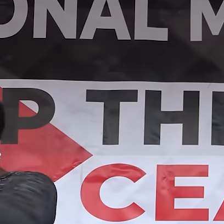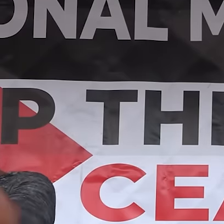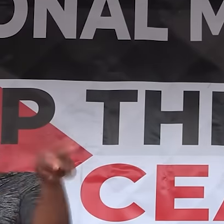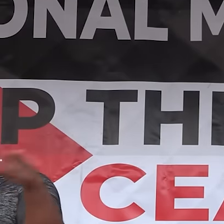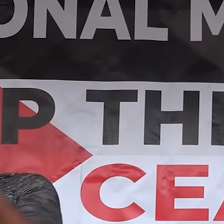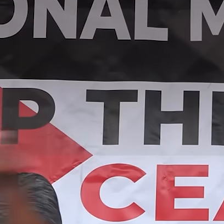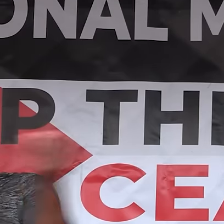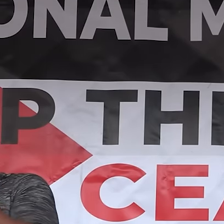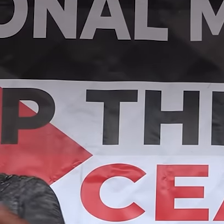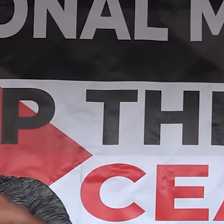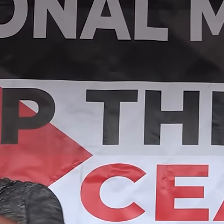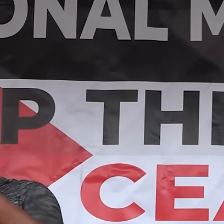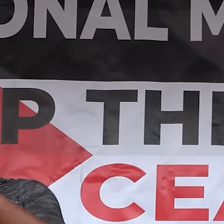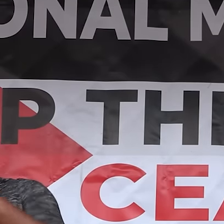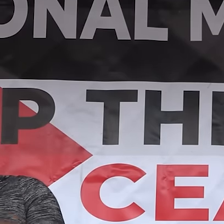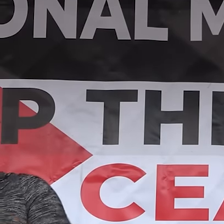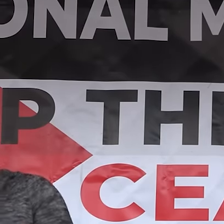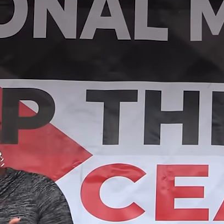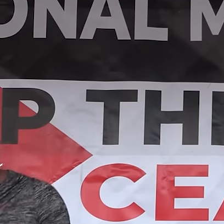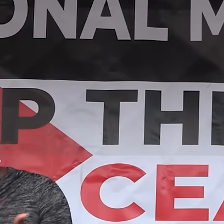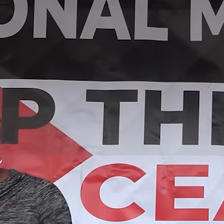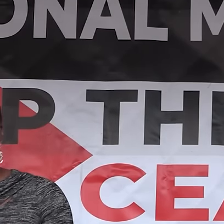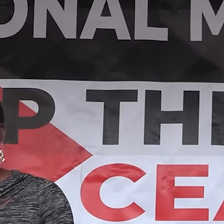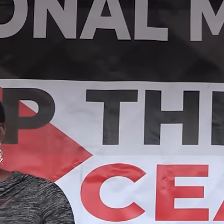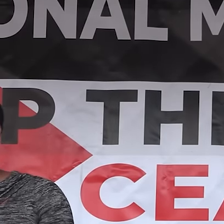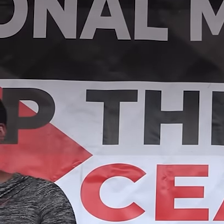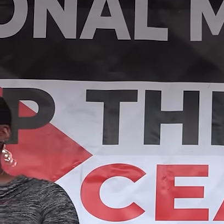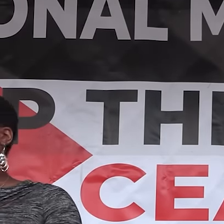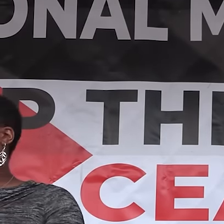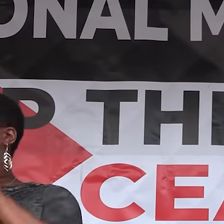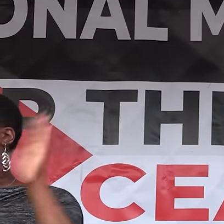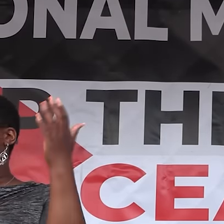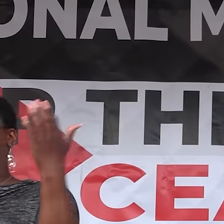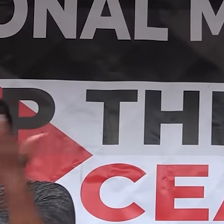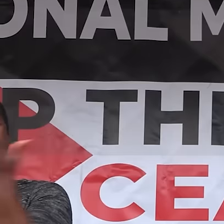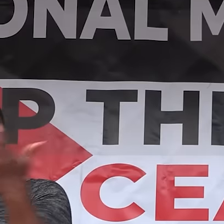now? People of the world, this